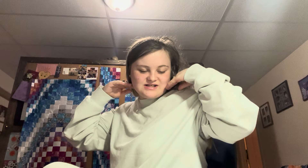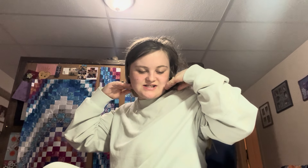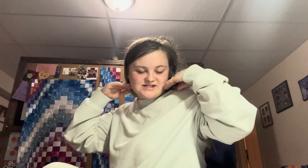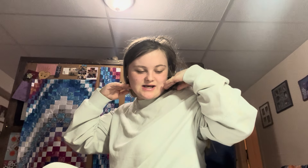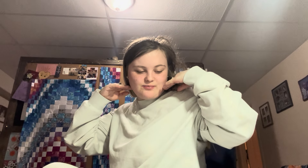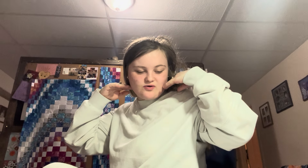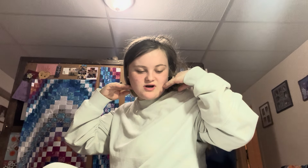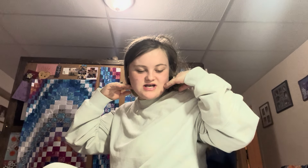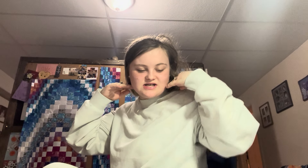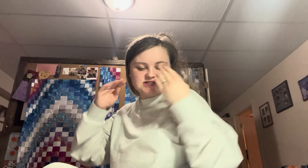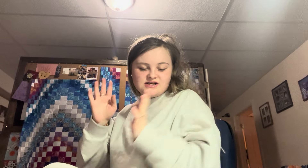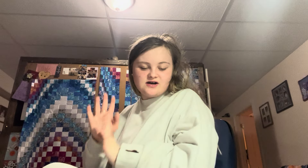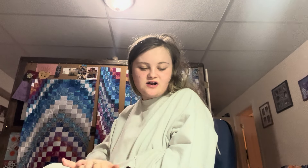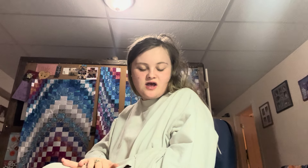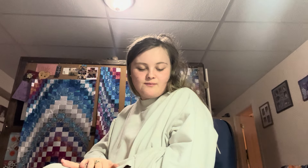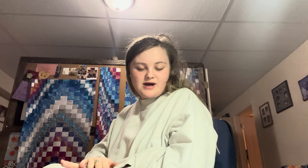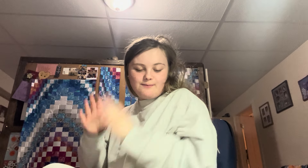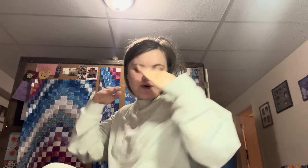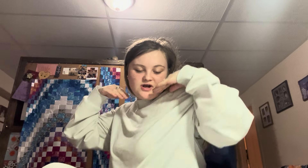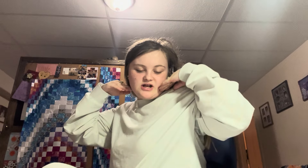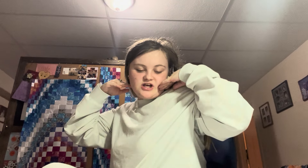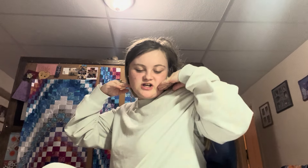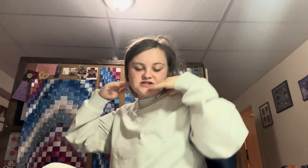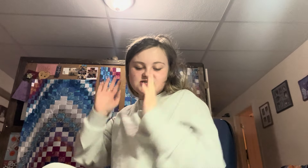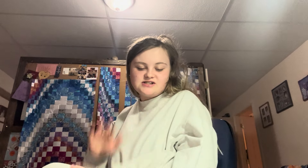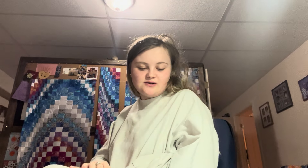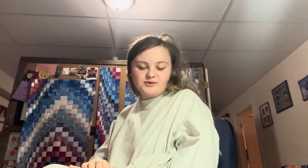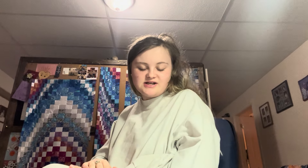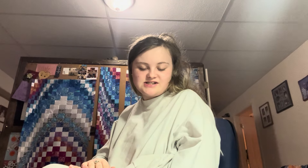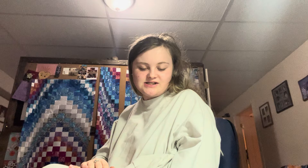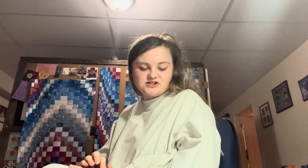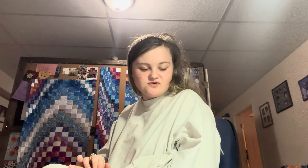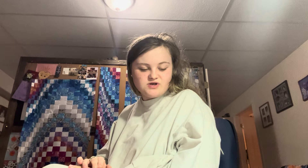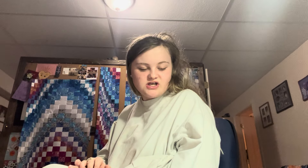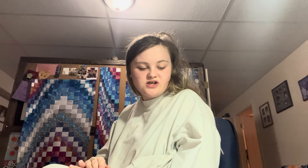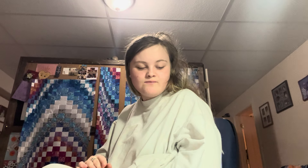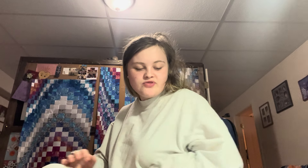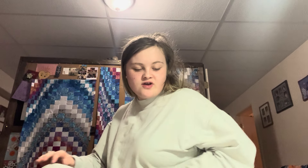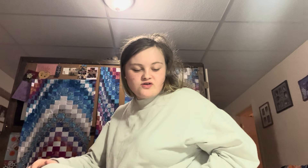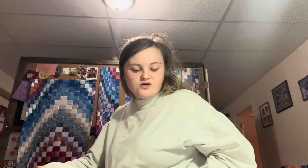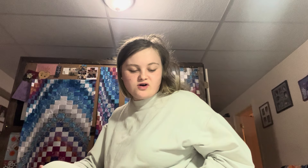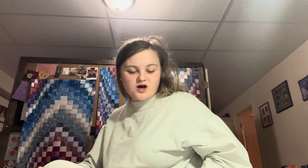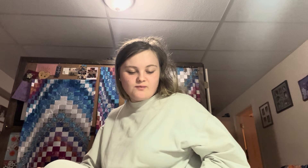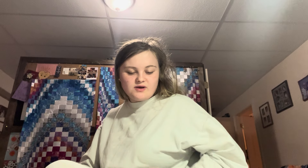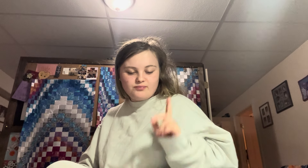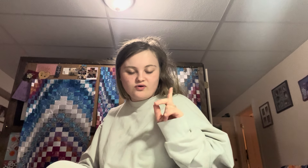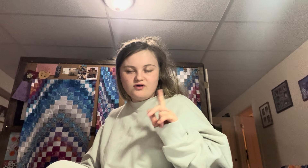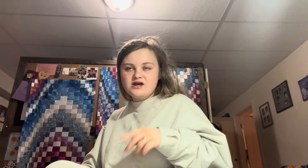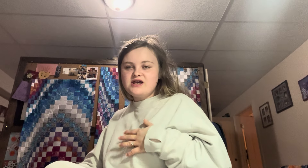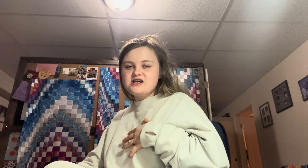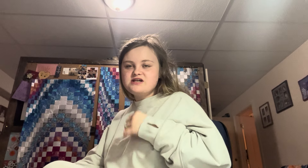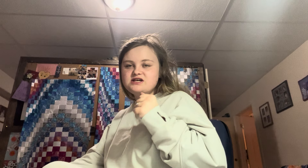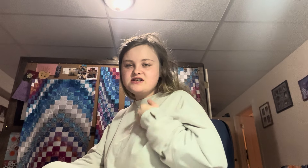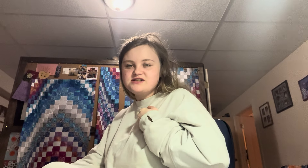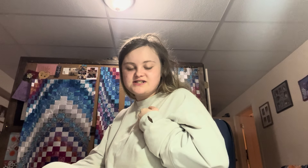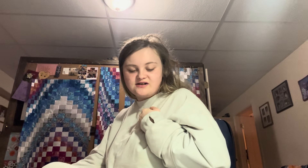is like poison. My prettiness is a blessing to me. You'll call me